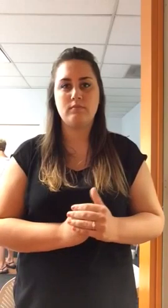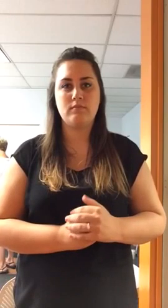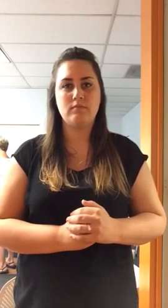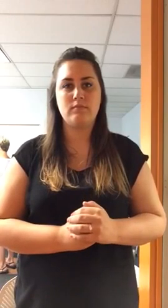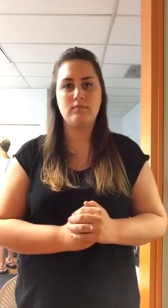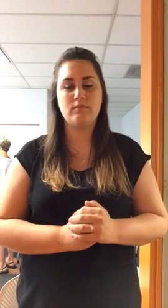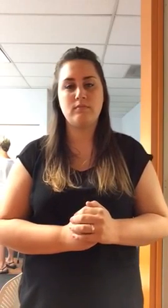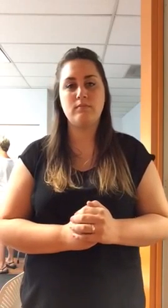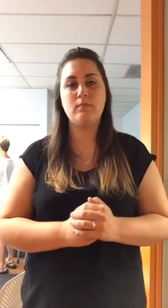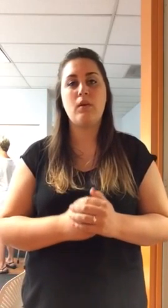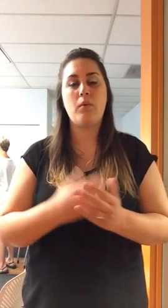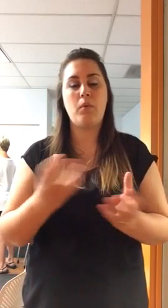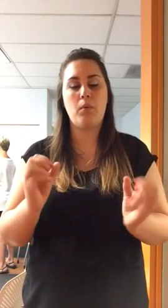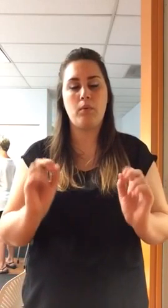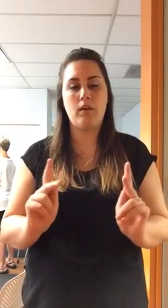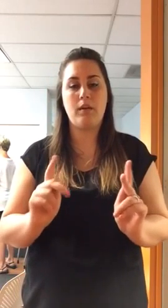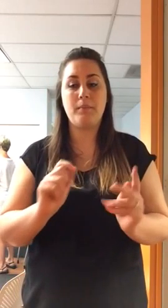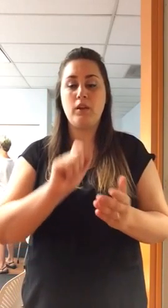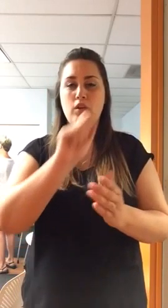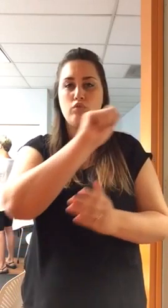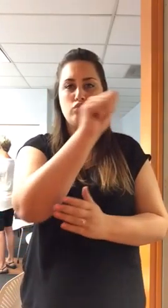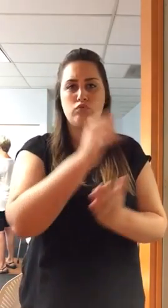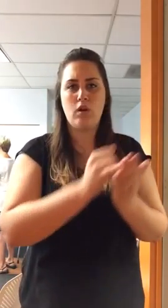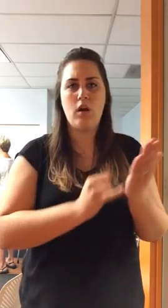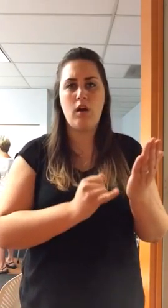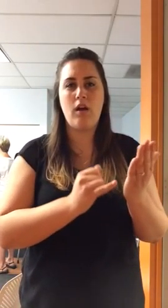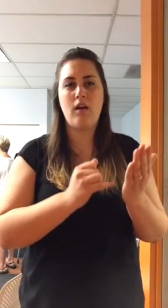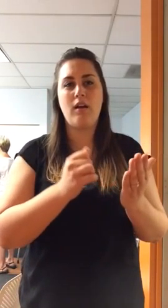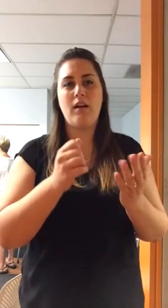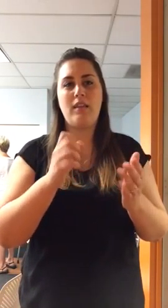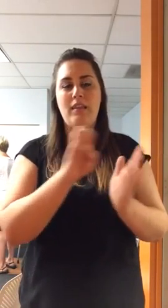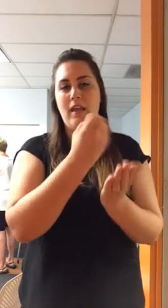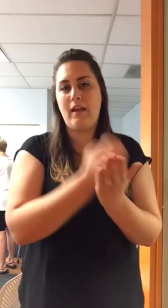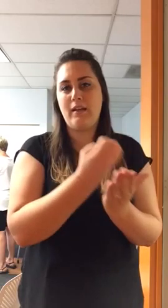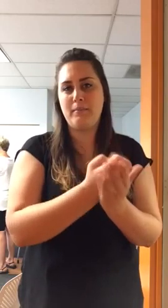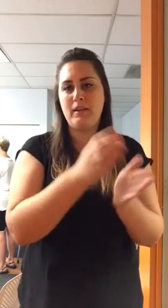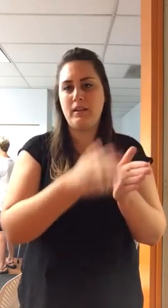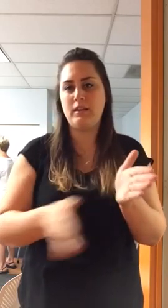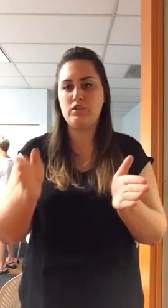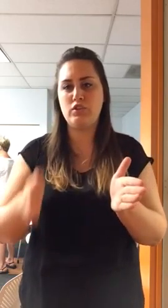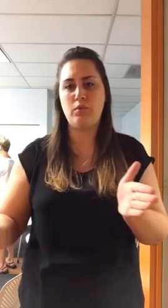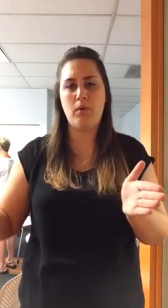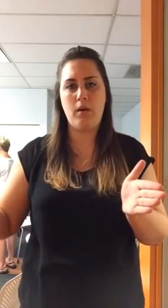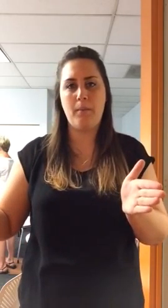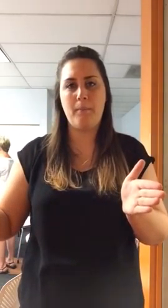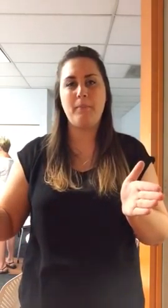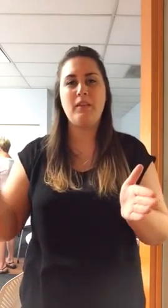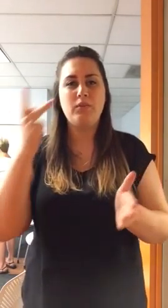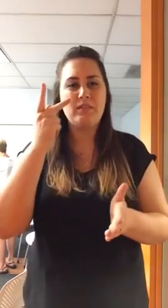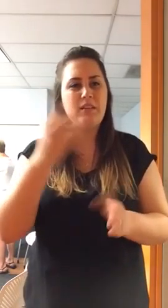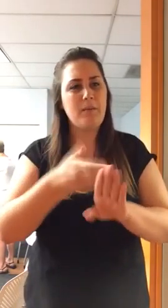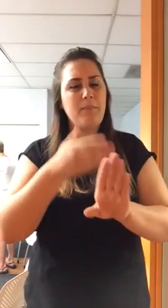Here's what I'm going to do. I'm going to draw something called the economic continuum. And some of you might have seen this before in a US history class. And if you